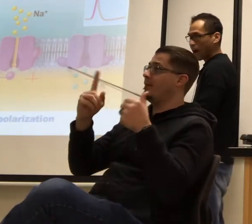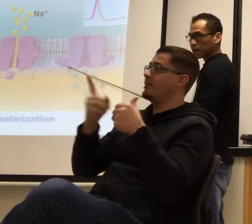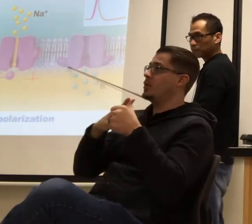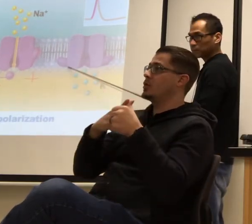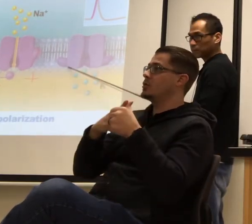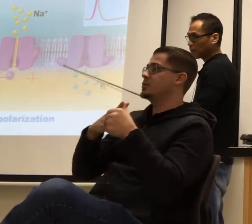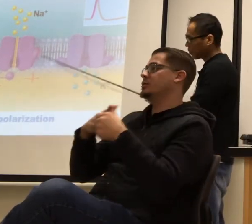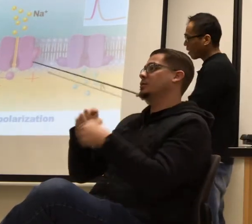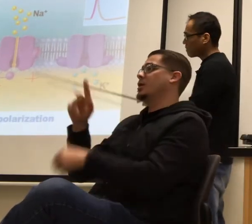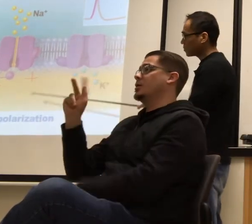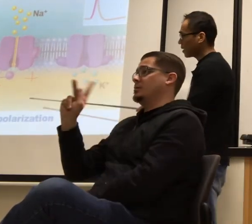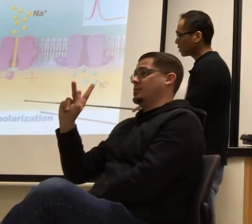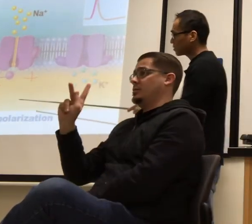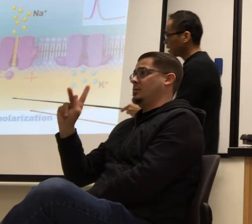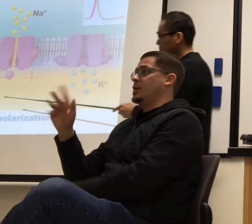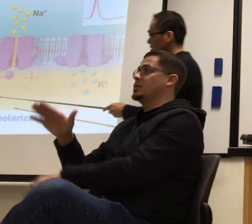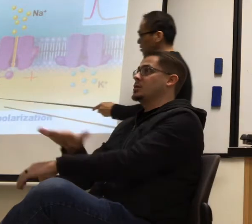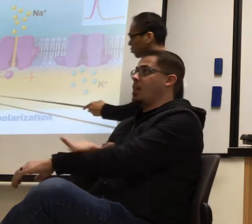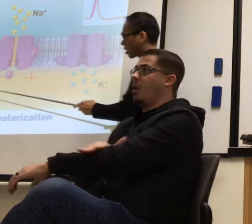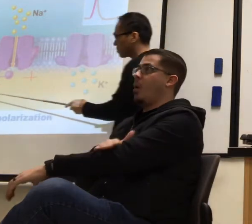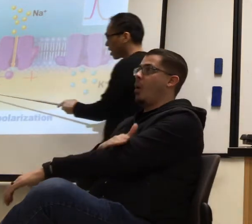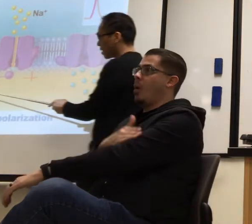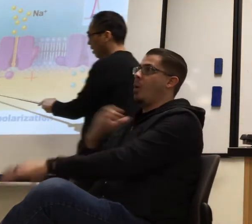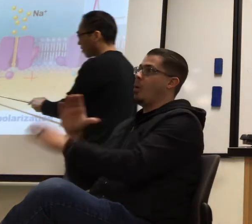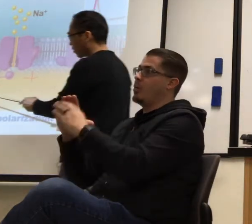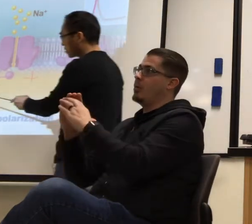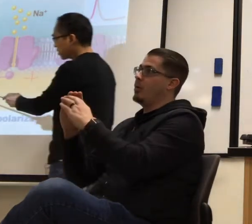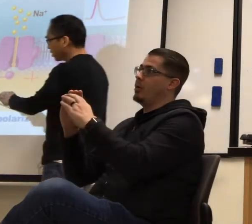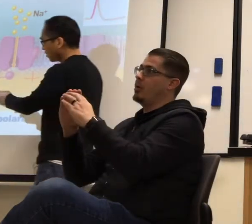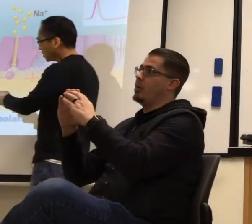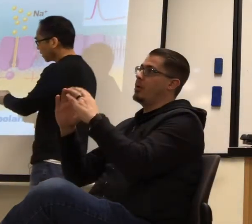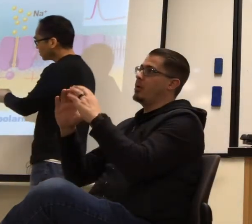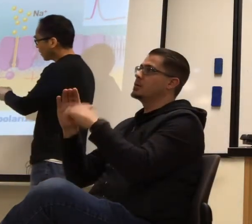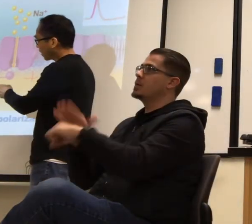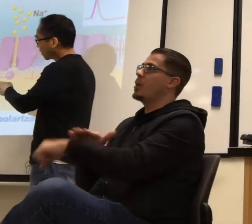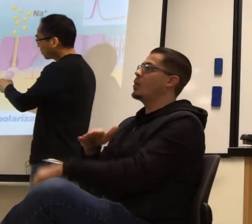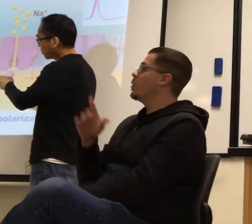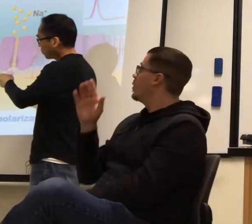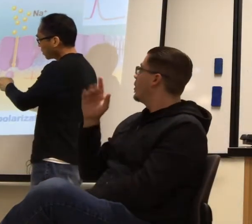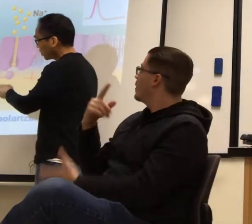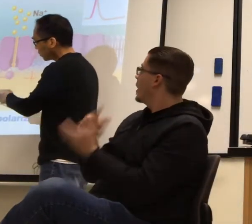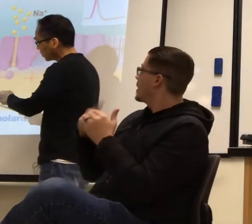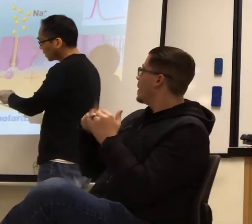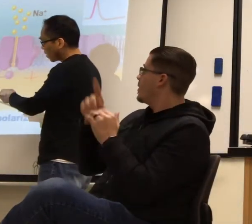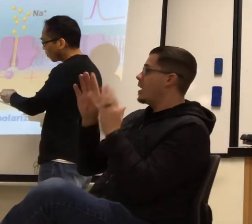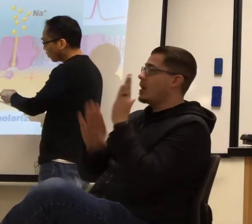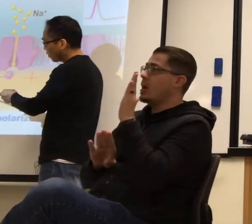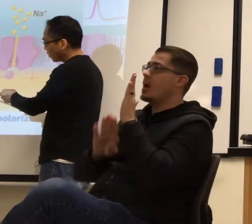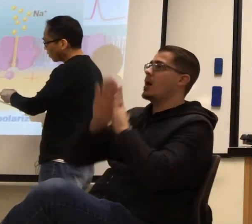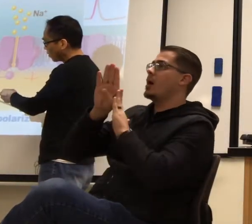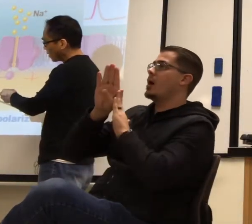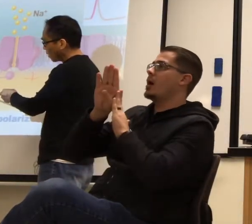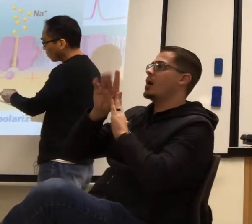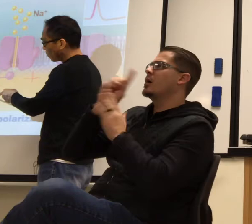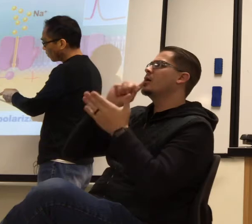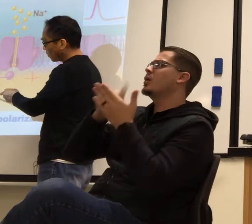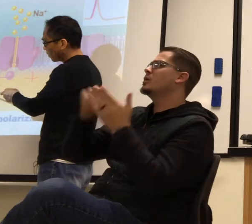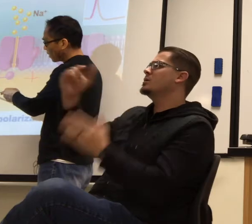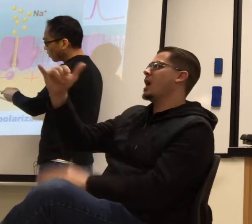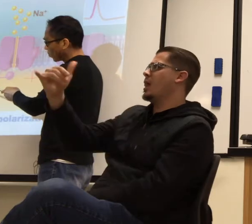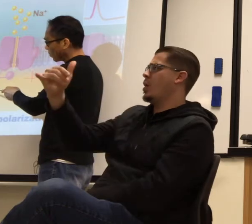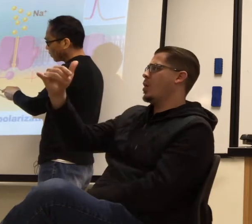to react, and the graph should make sense. So what I'm talking about here is this up spike. Notice how the